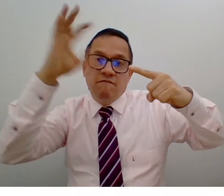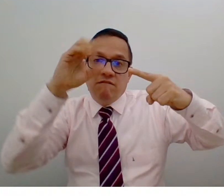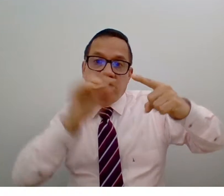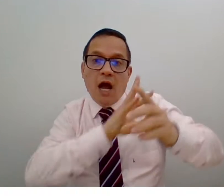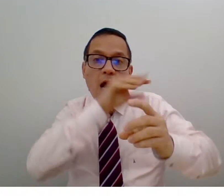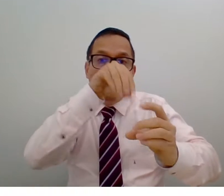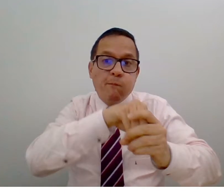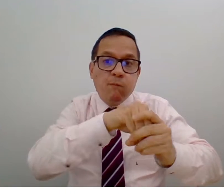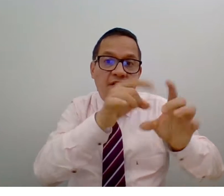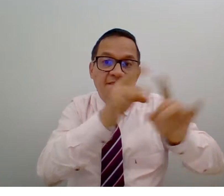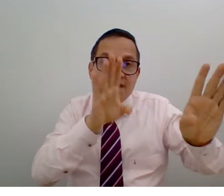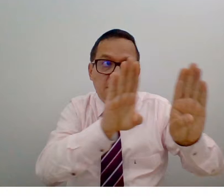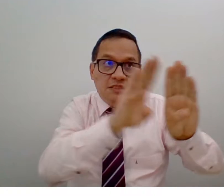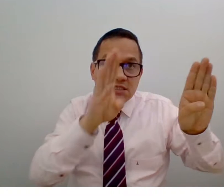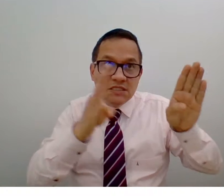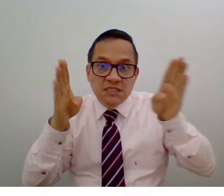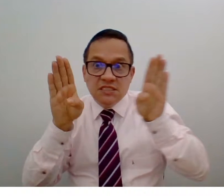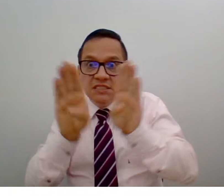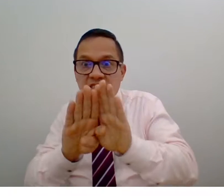in the agenda.